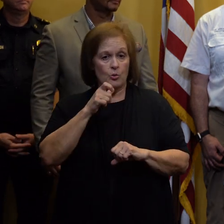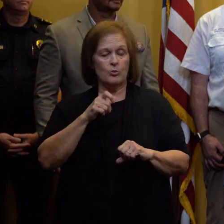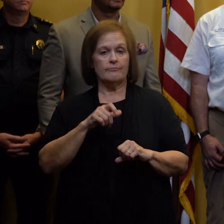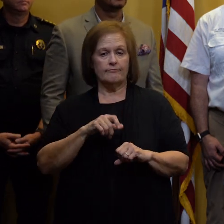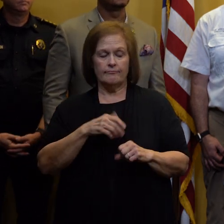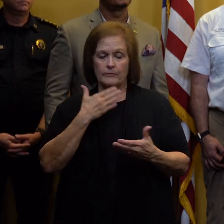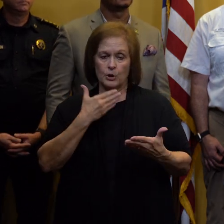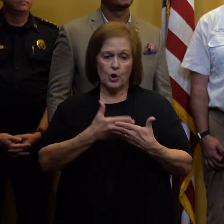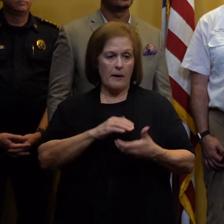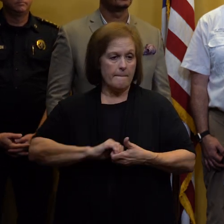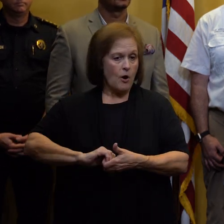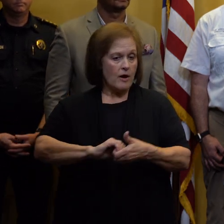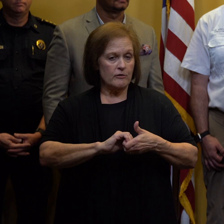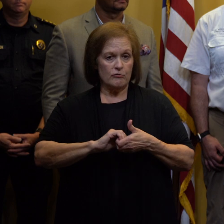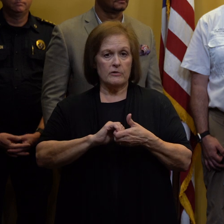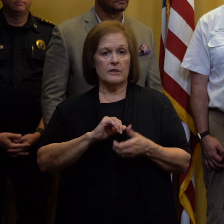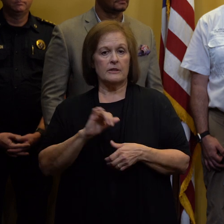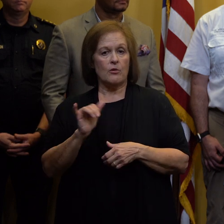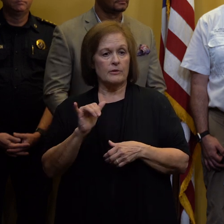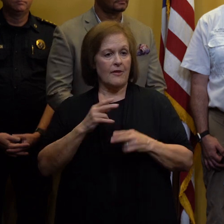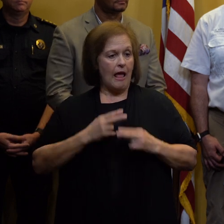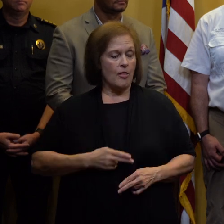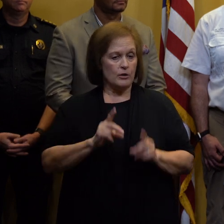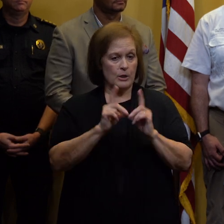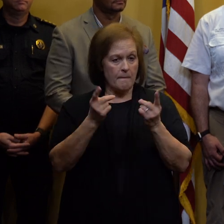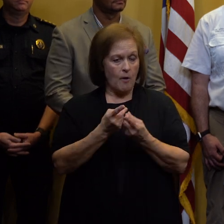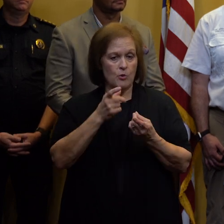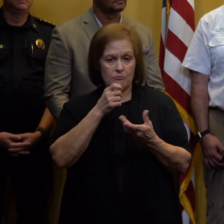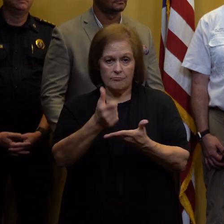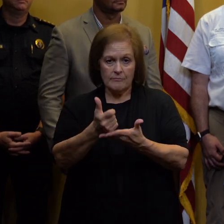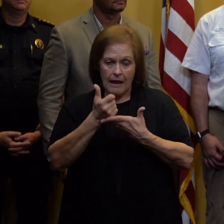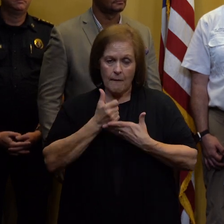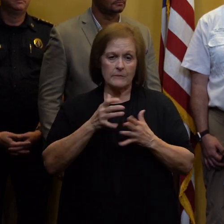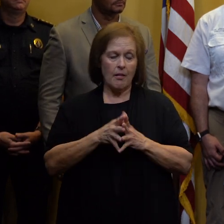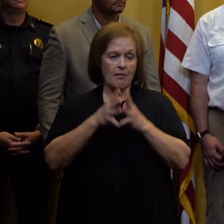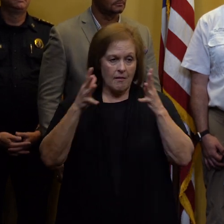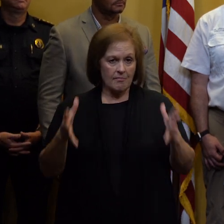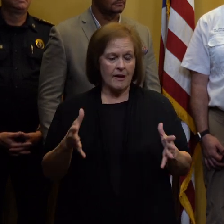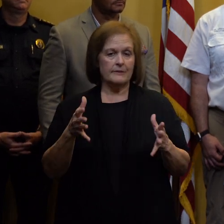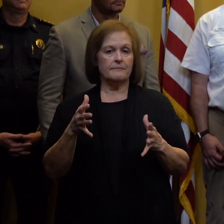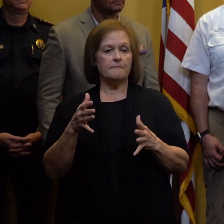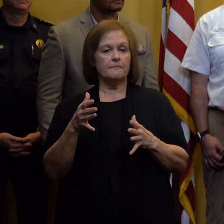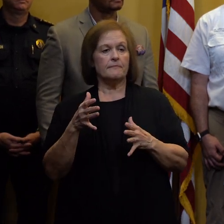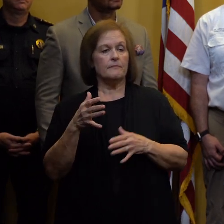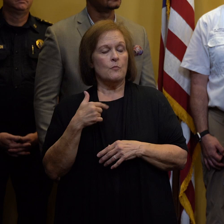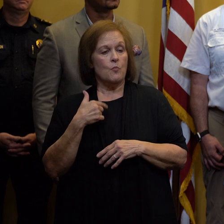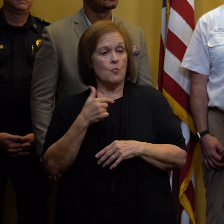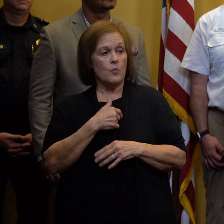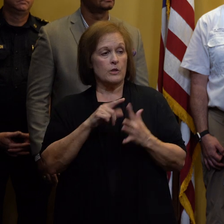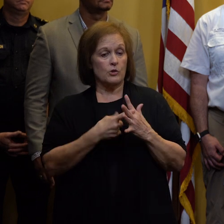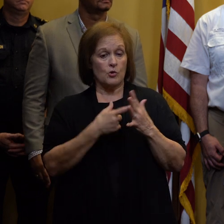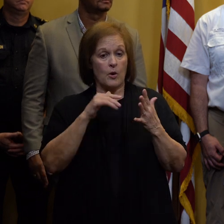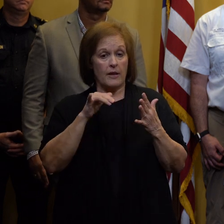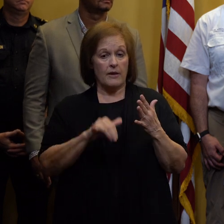amazing partners, as well as the Health Department, who just stepped up and gone above and beyond. We started